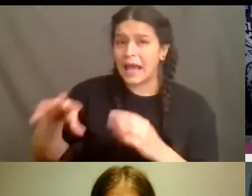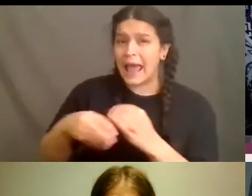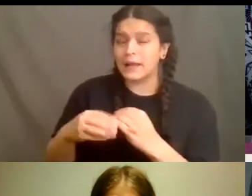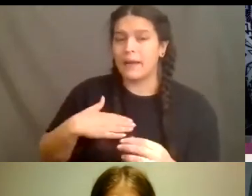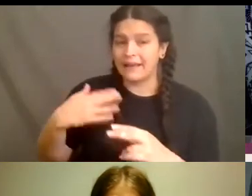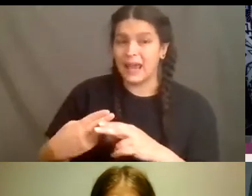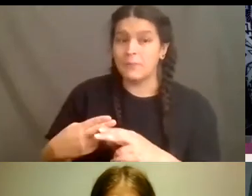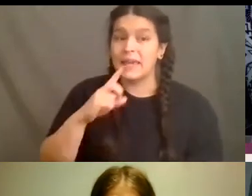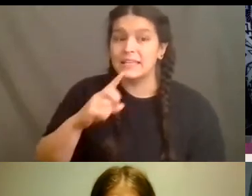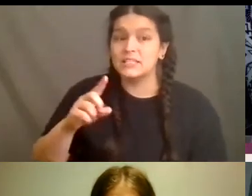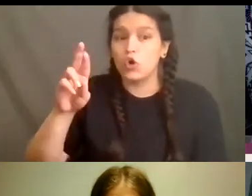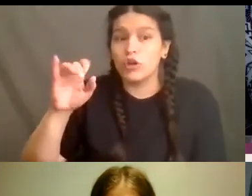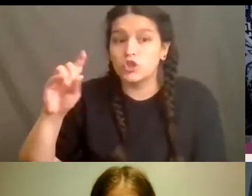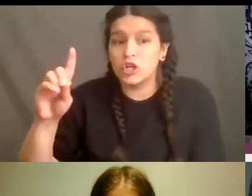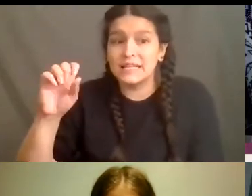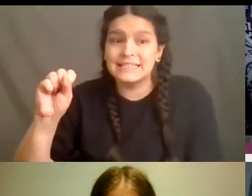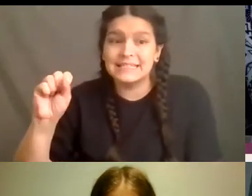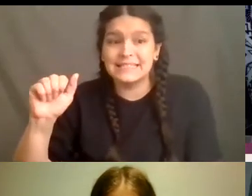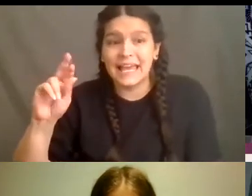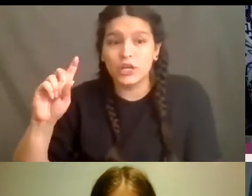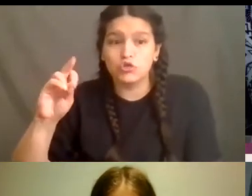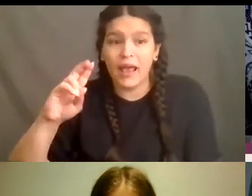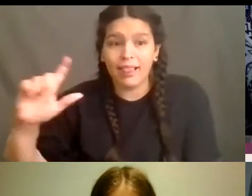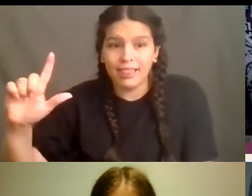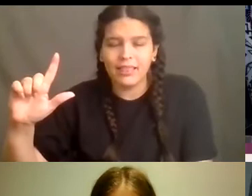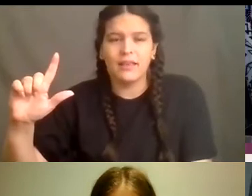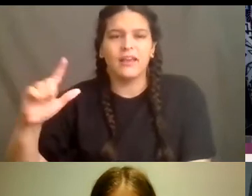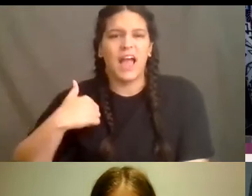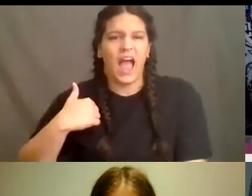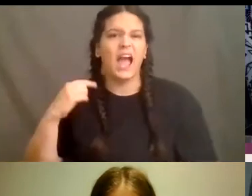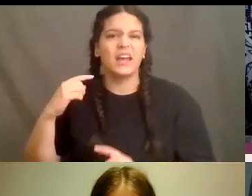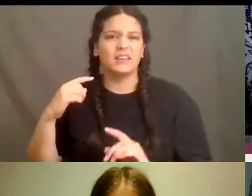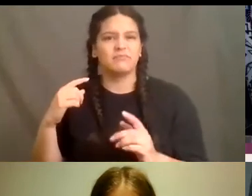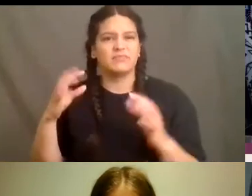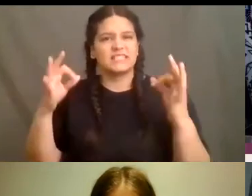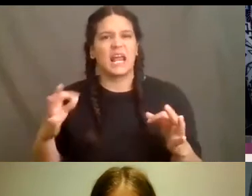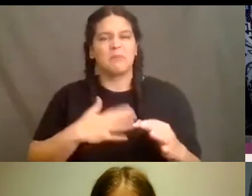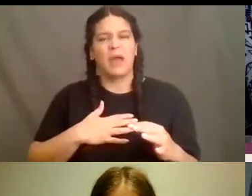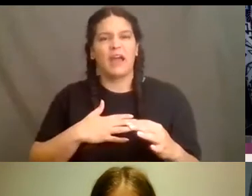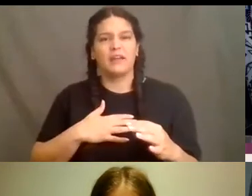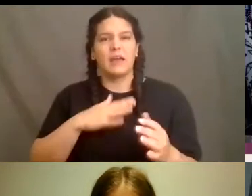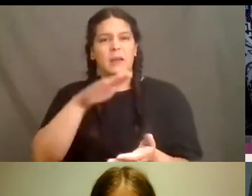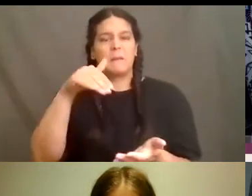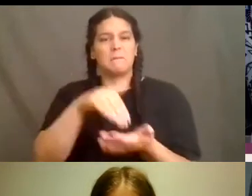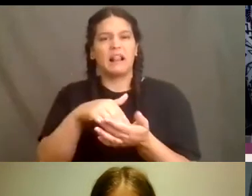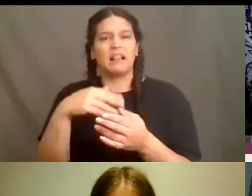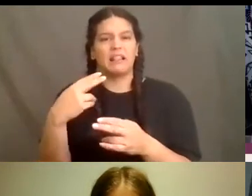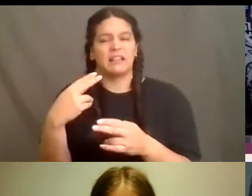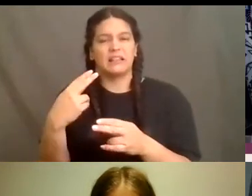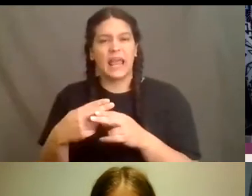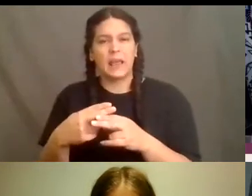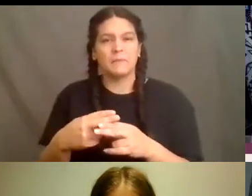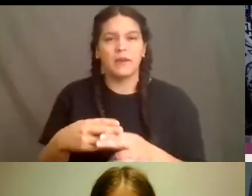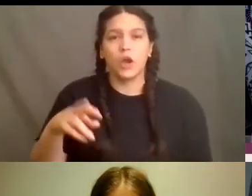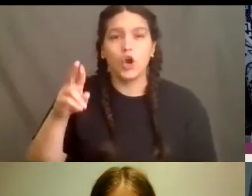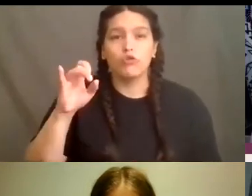Richard Sandrell, but I went in with my middle name, Richard Allen, because they can direct all their hatred toward Richard Allen, leave Richard Sandrell